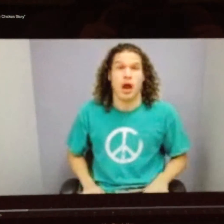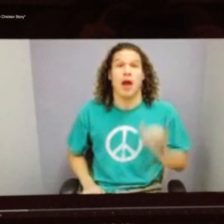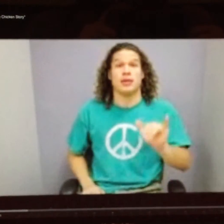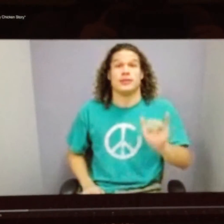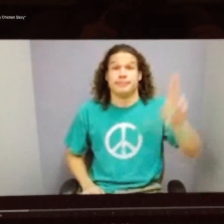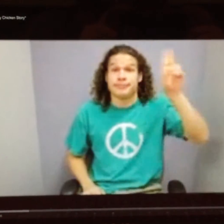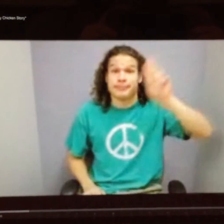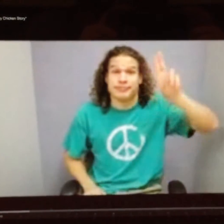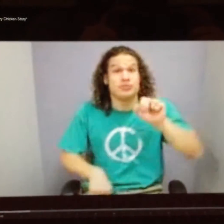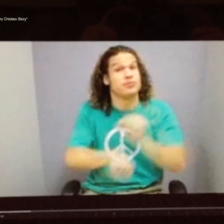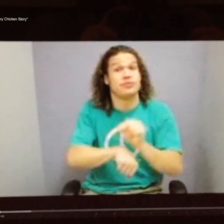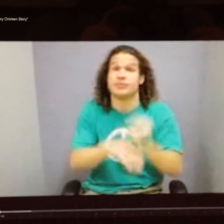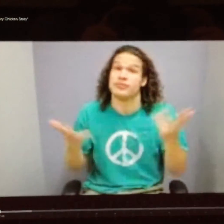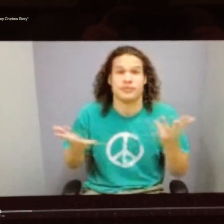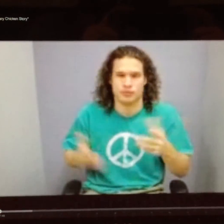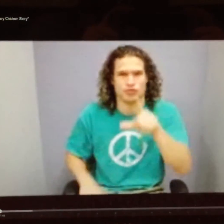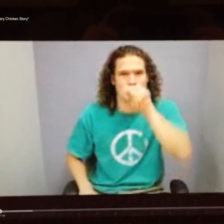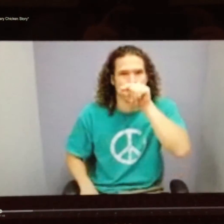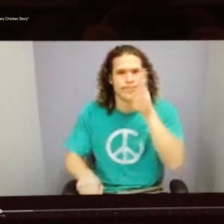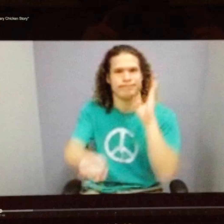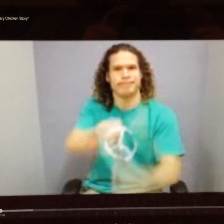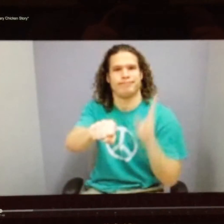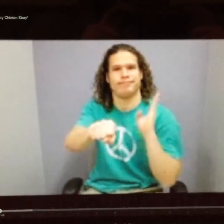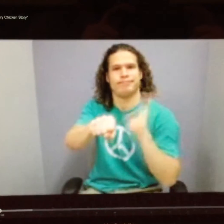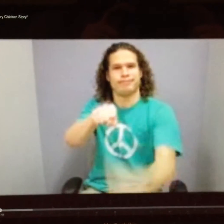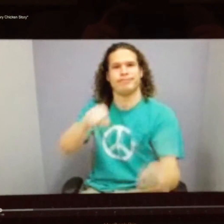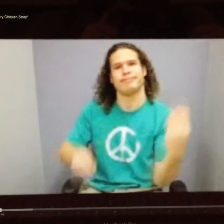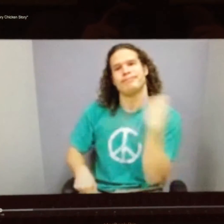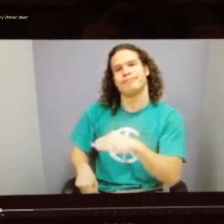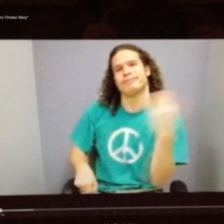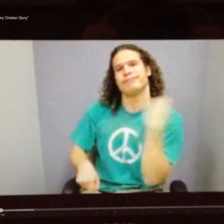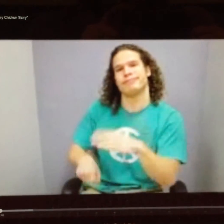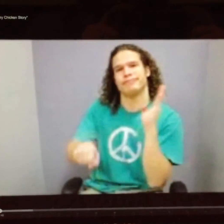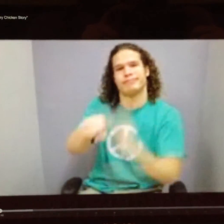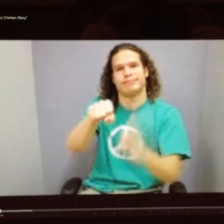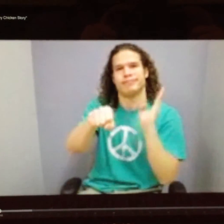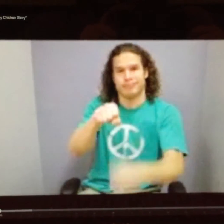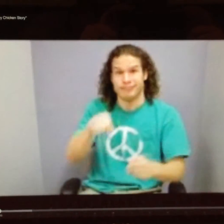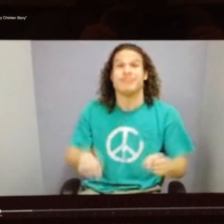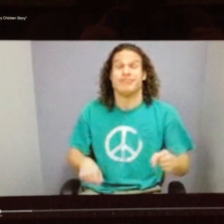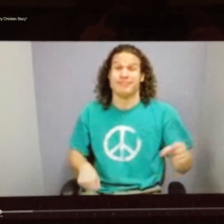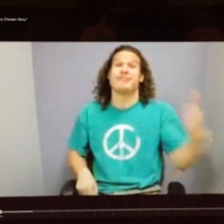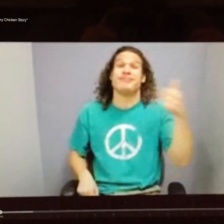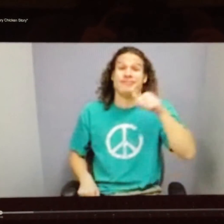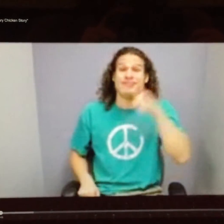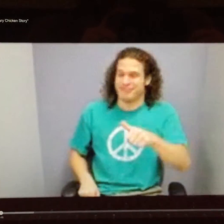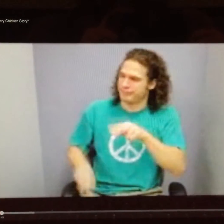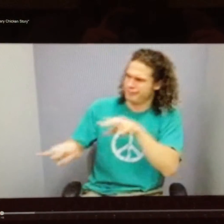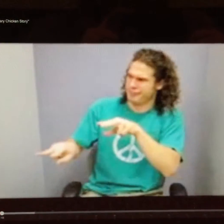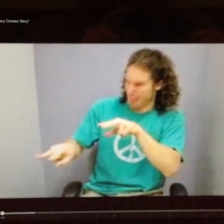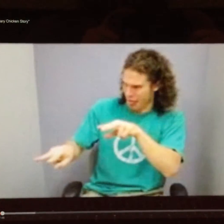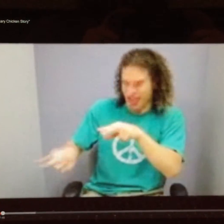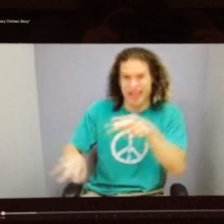She slowly got used to the house and her uncle. But her uncle, what he did for work was chop off chickens'